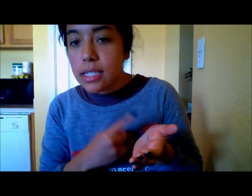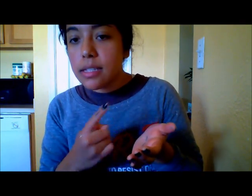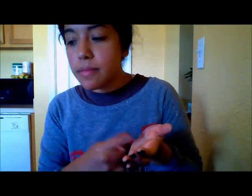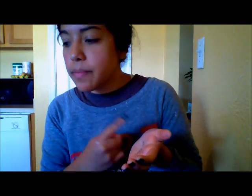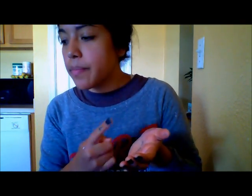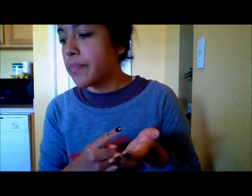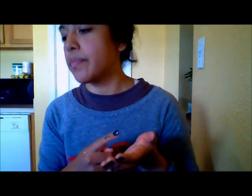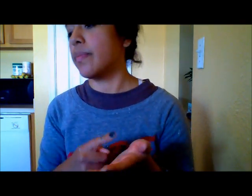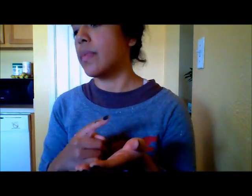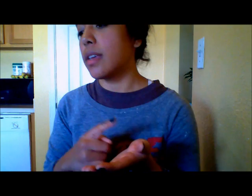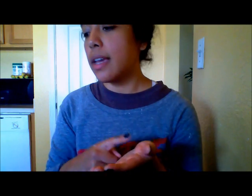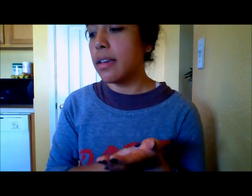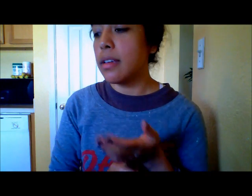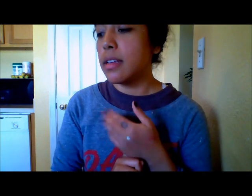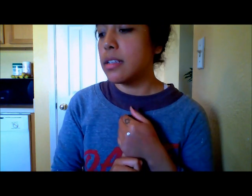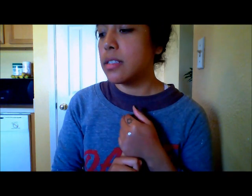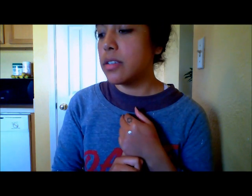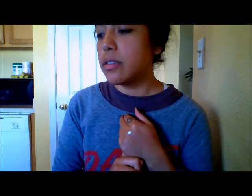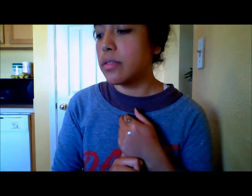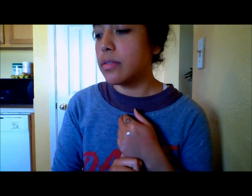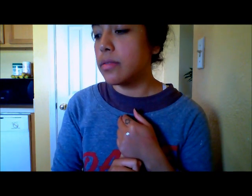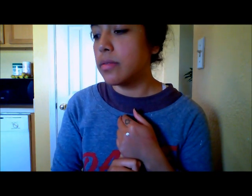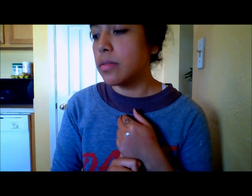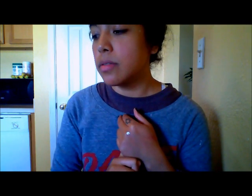Discuss. Okay, so